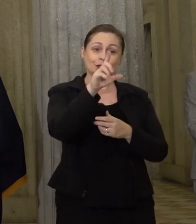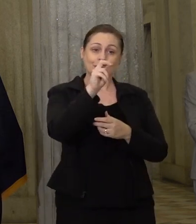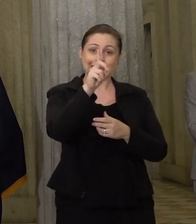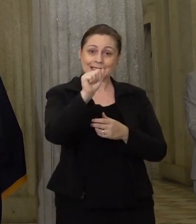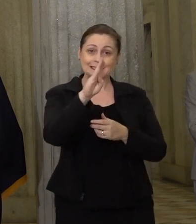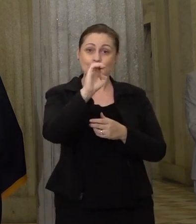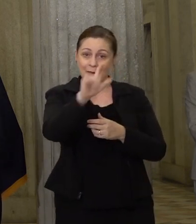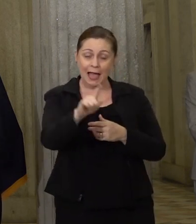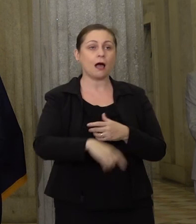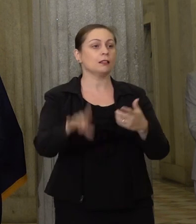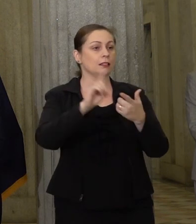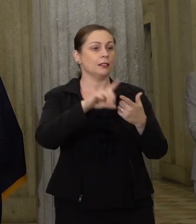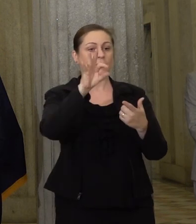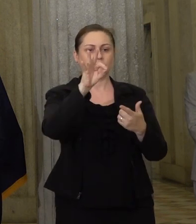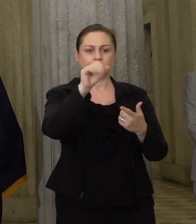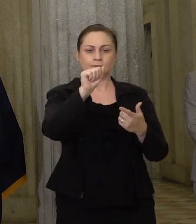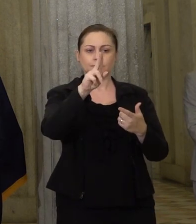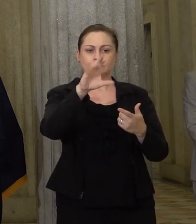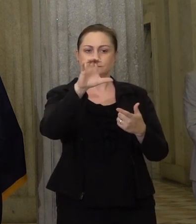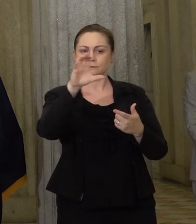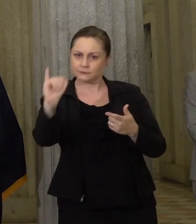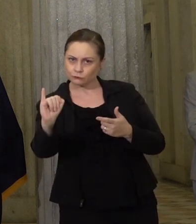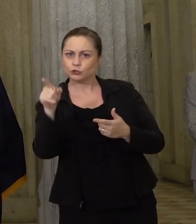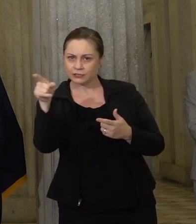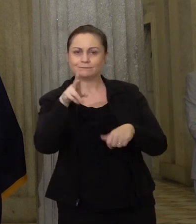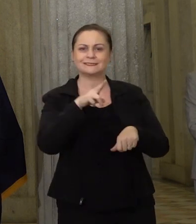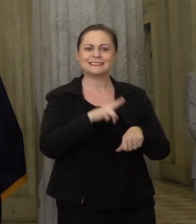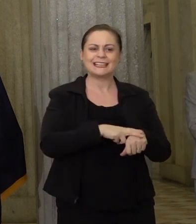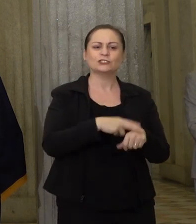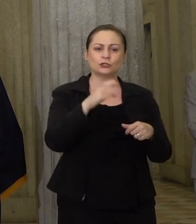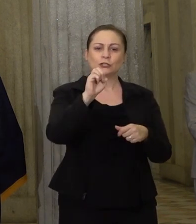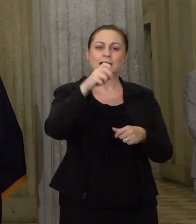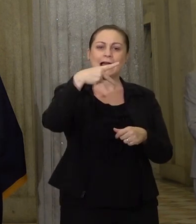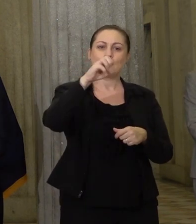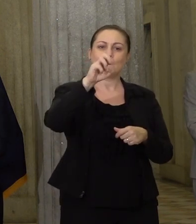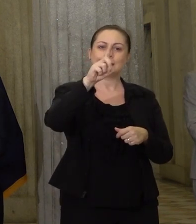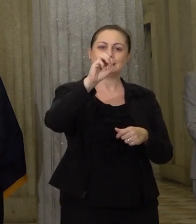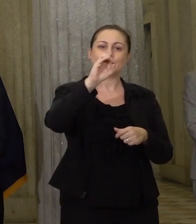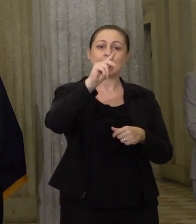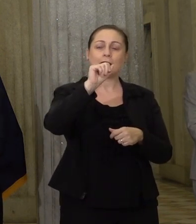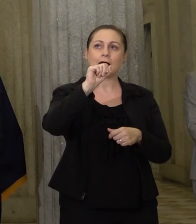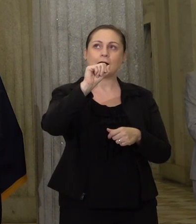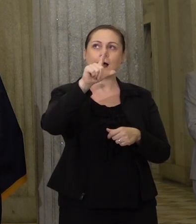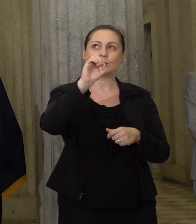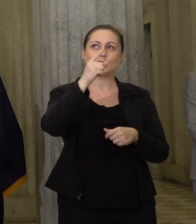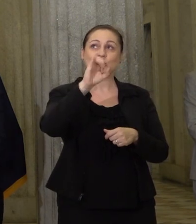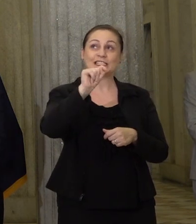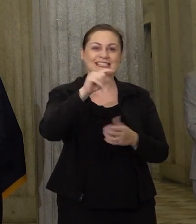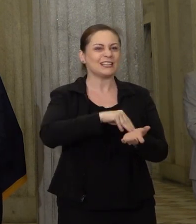Fauci, the nation's foremost epidemiologist, and many, many other people, that an order